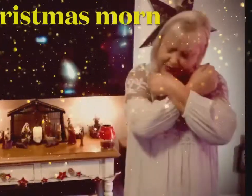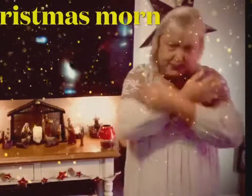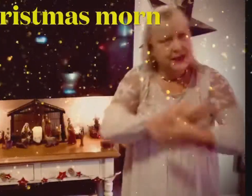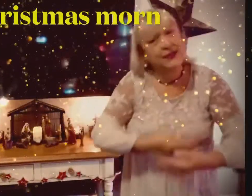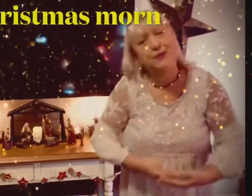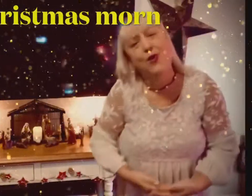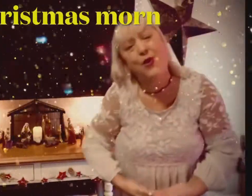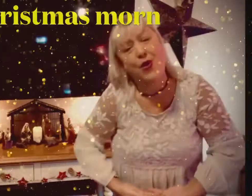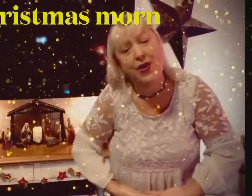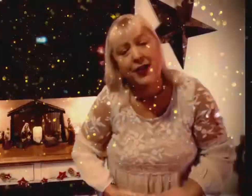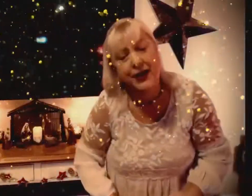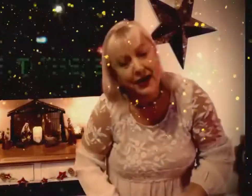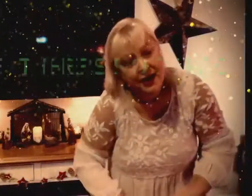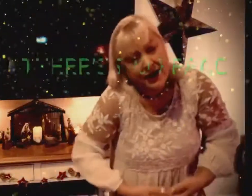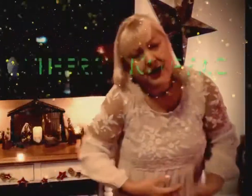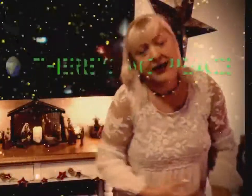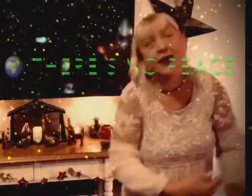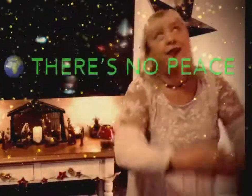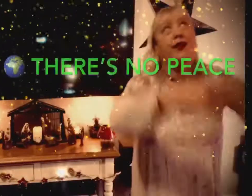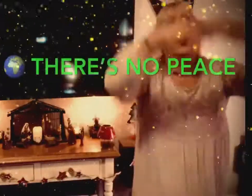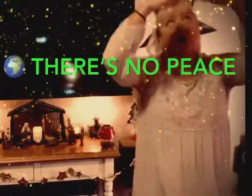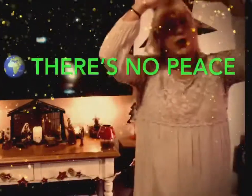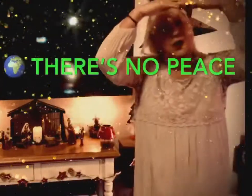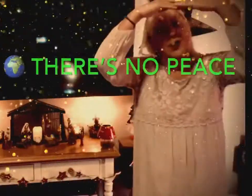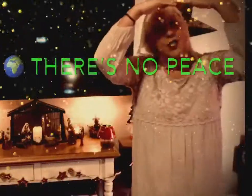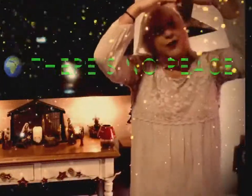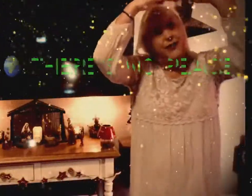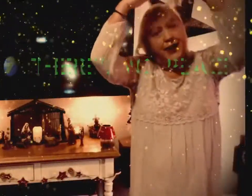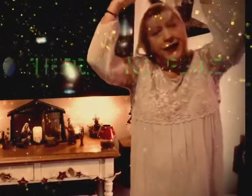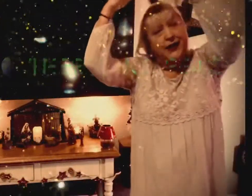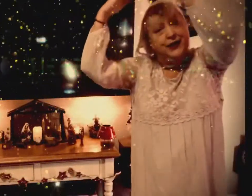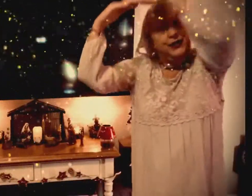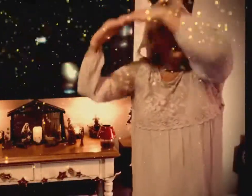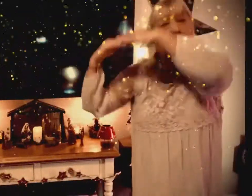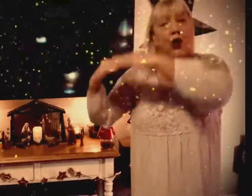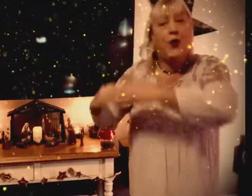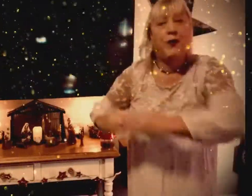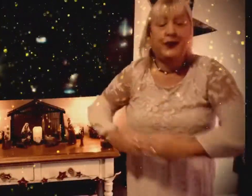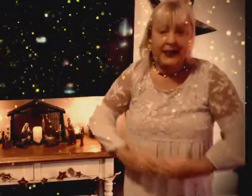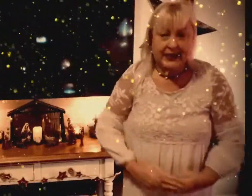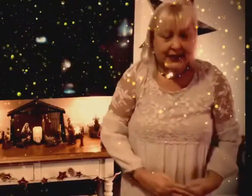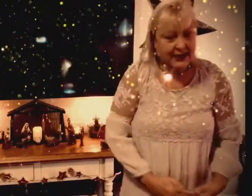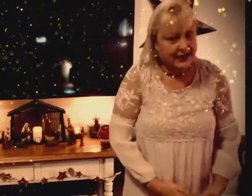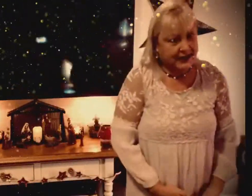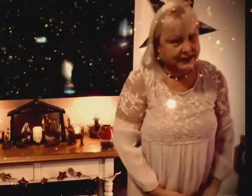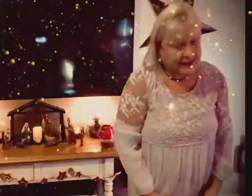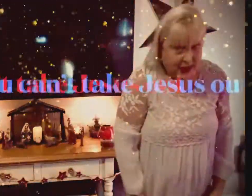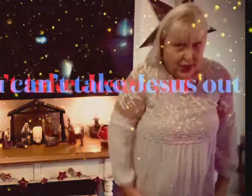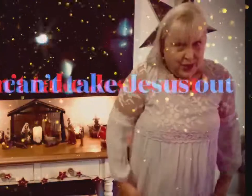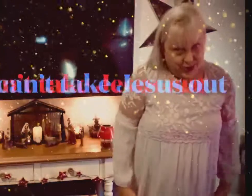morn, and in the world there's no peace. You